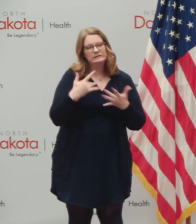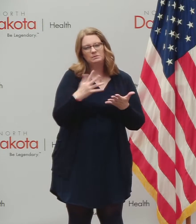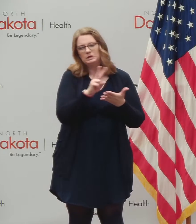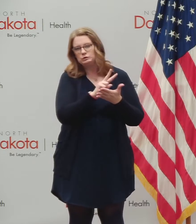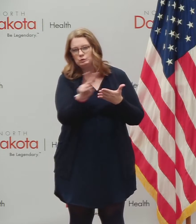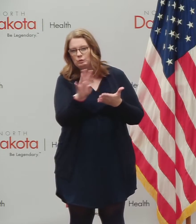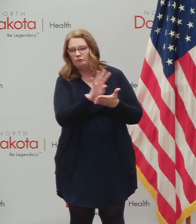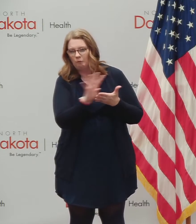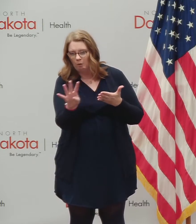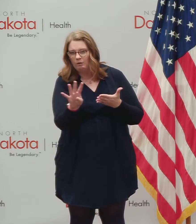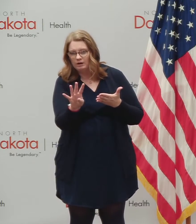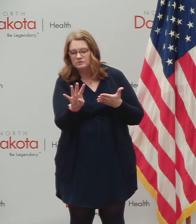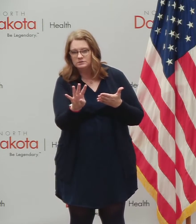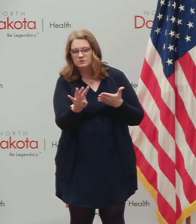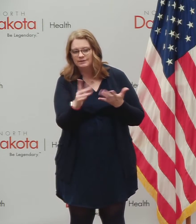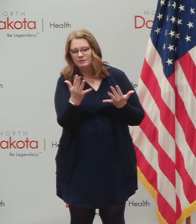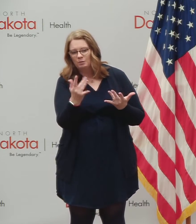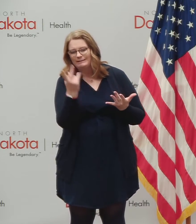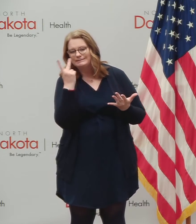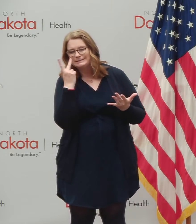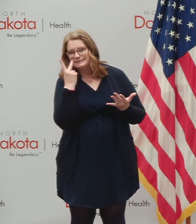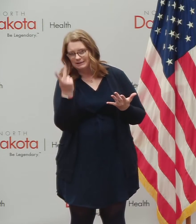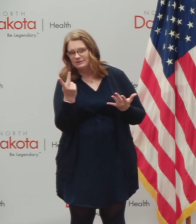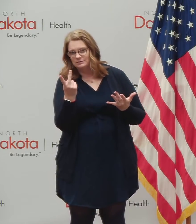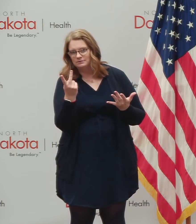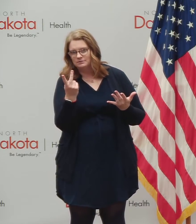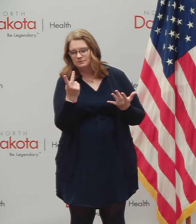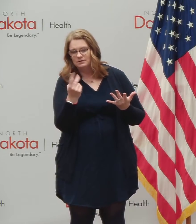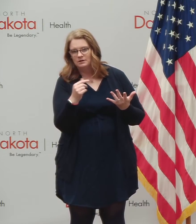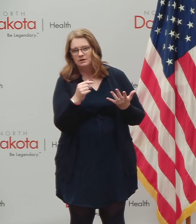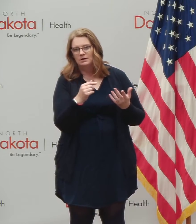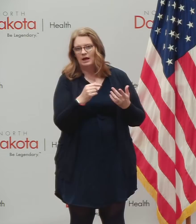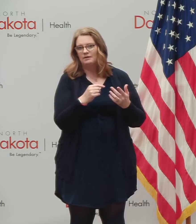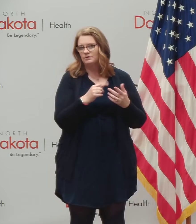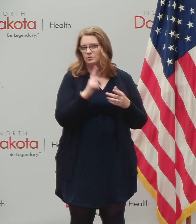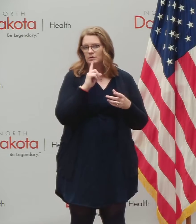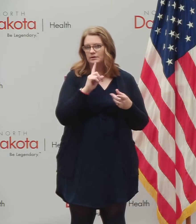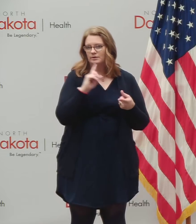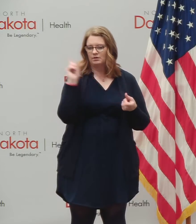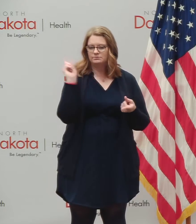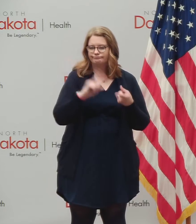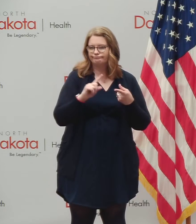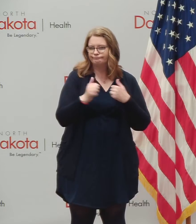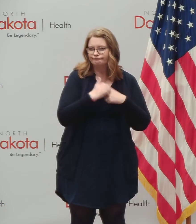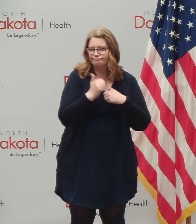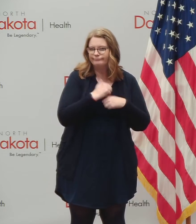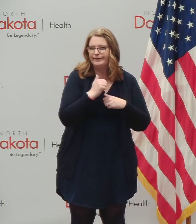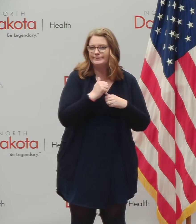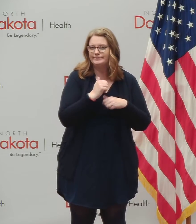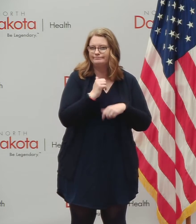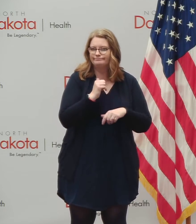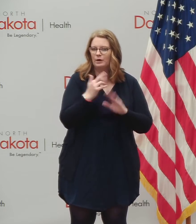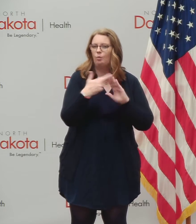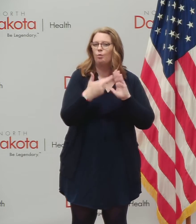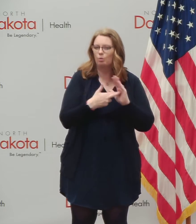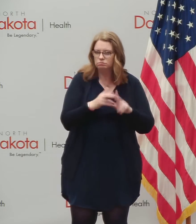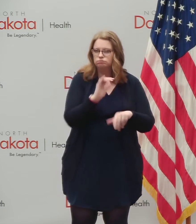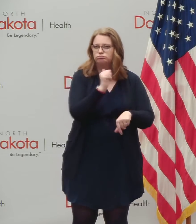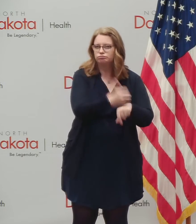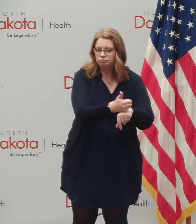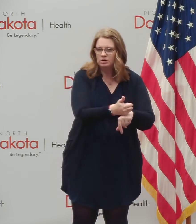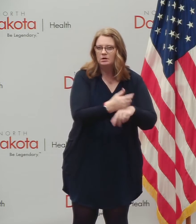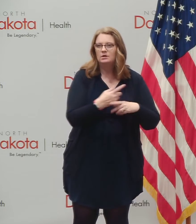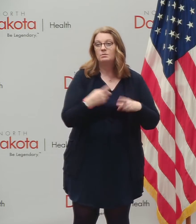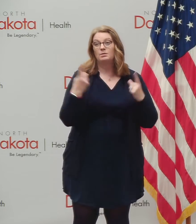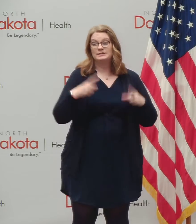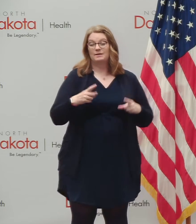2 to 4 week lag after mitigation efforts go in place. But looking at what we're seeing